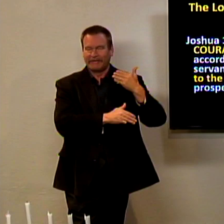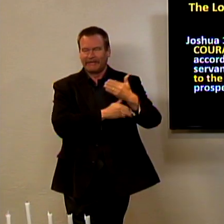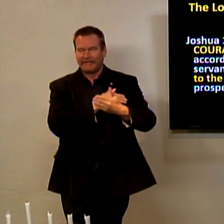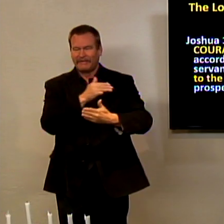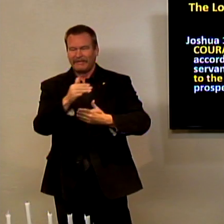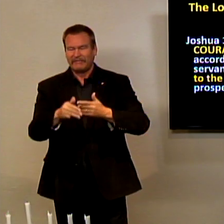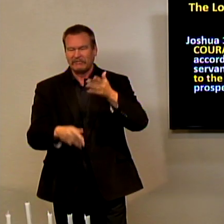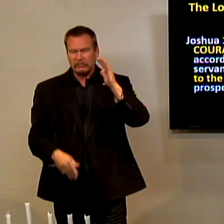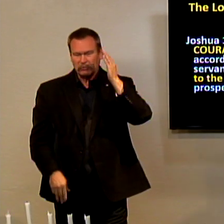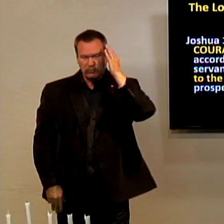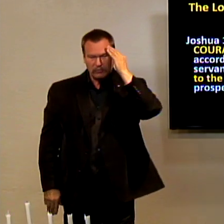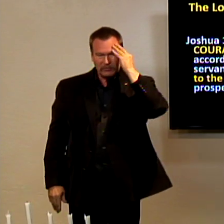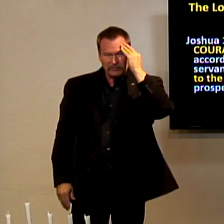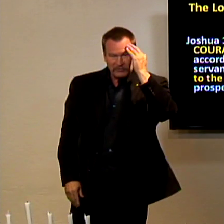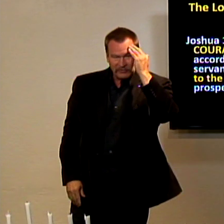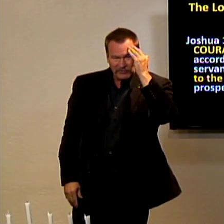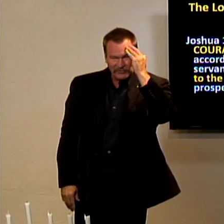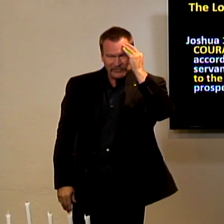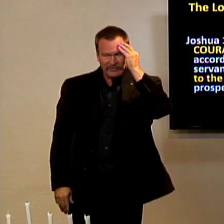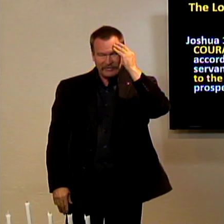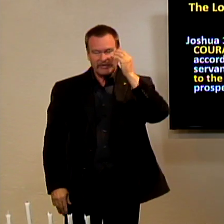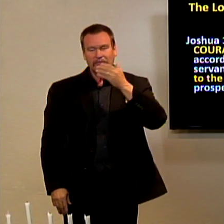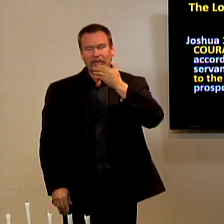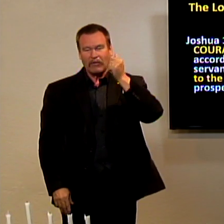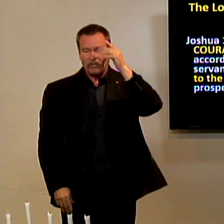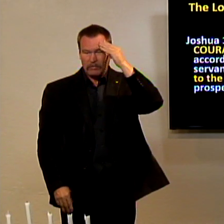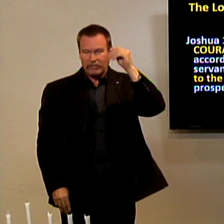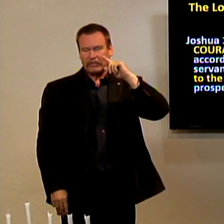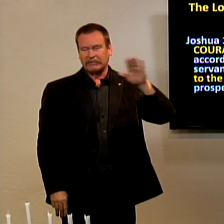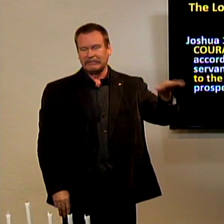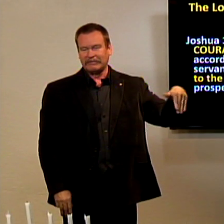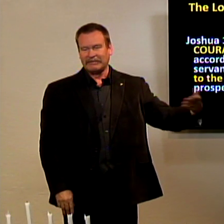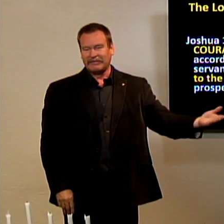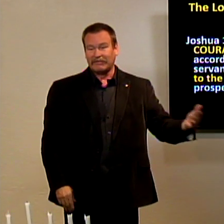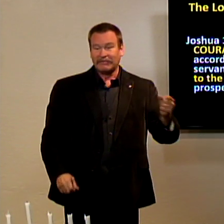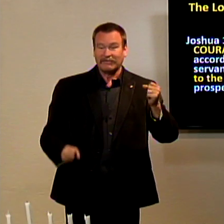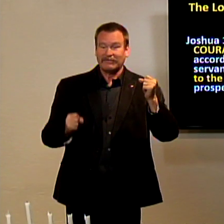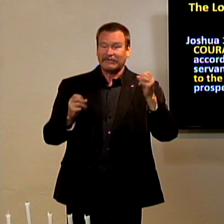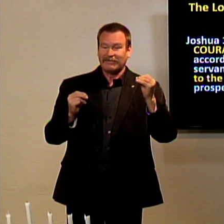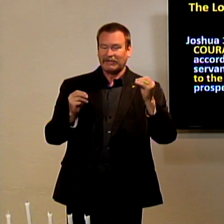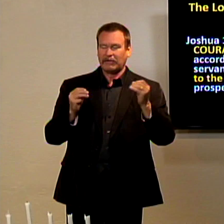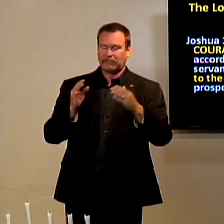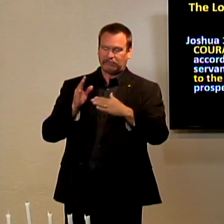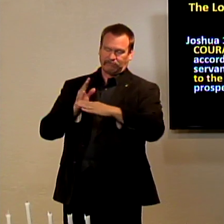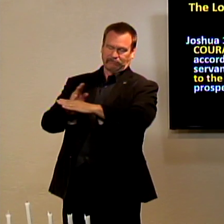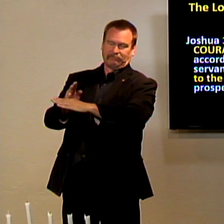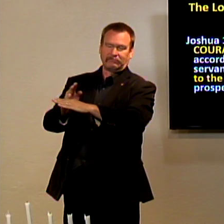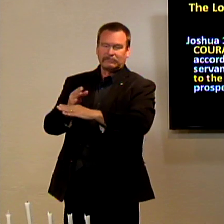that on to that new generation. I know how it is. But it was best that Moses